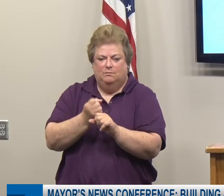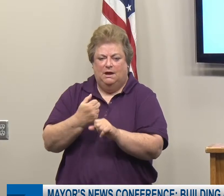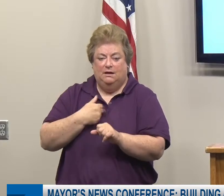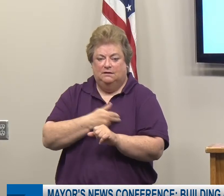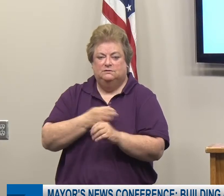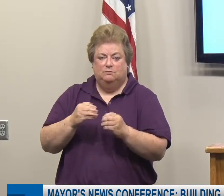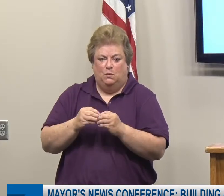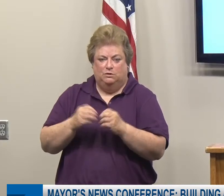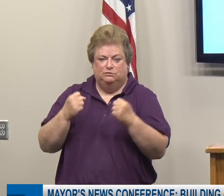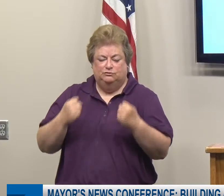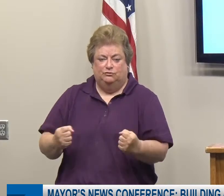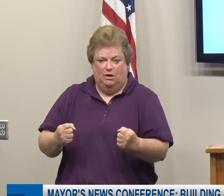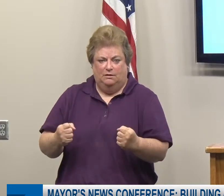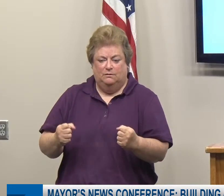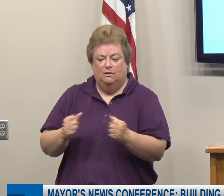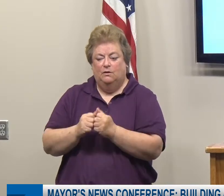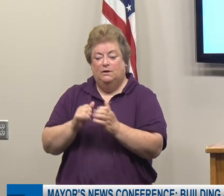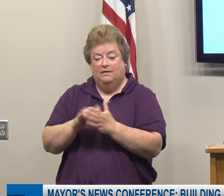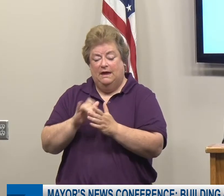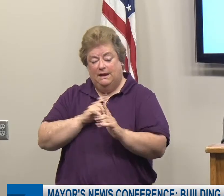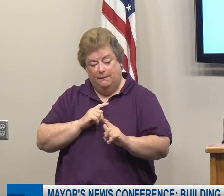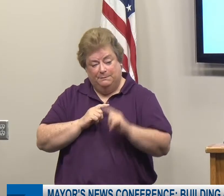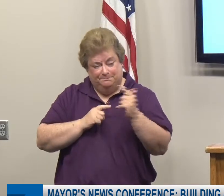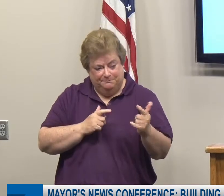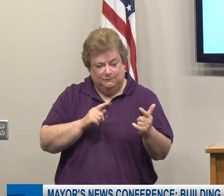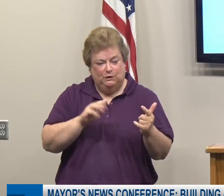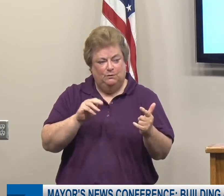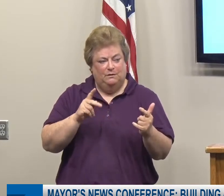organization. And with that, I'll turn it back over to the mayor.